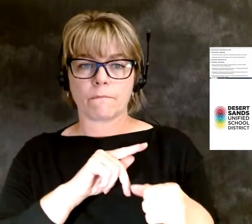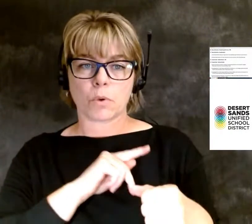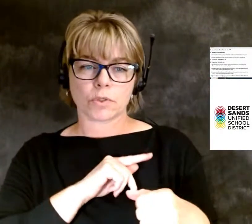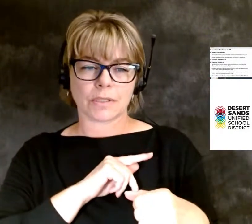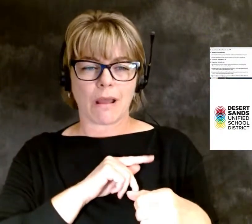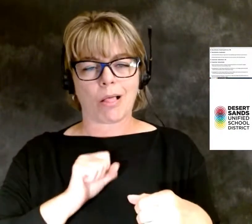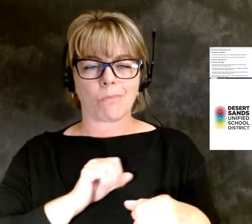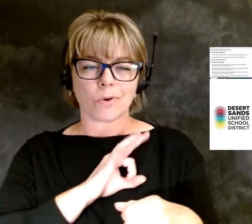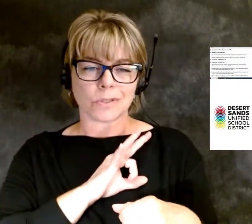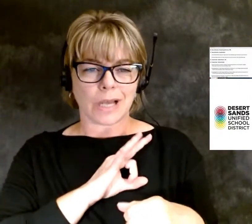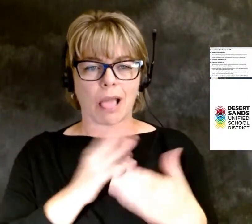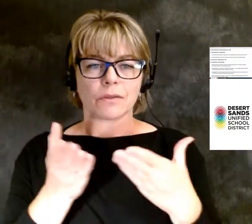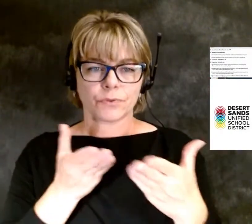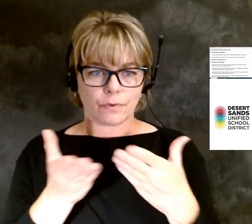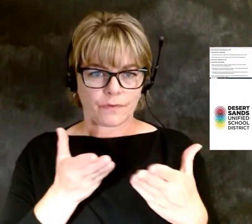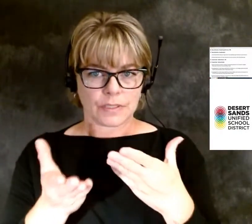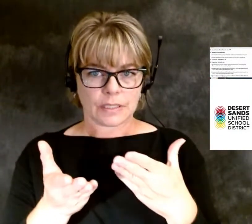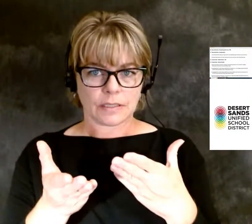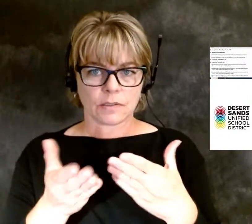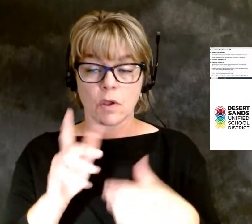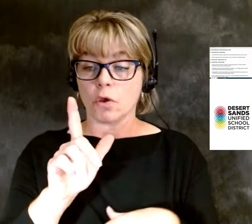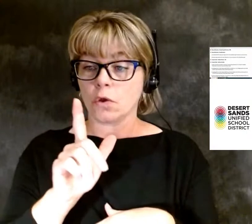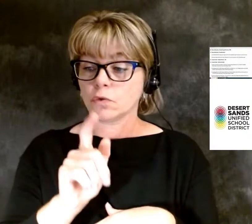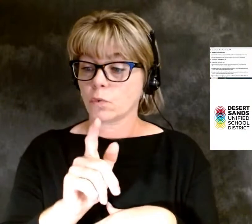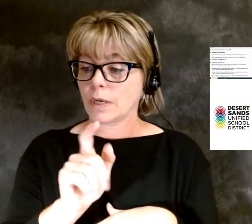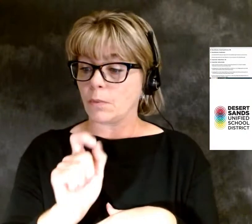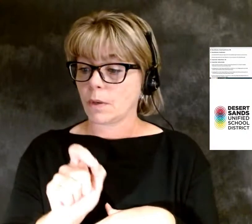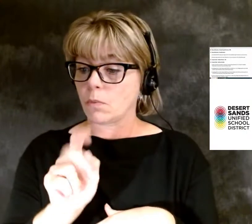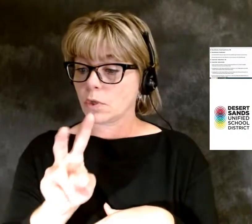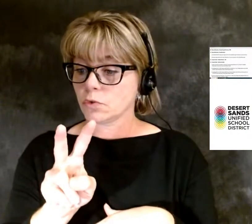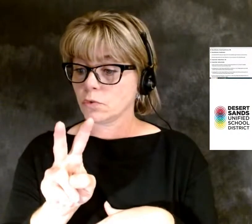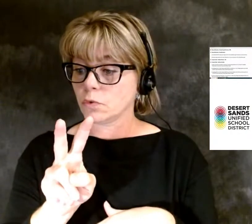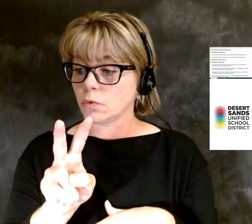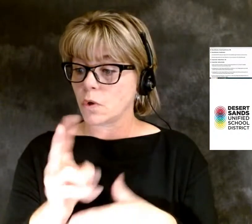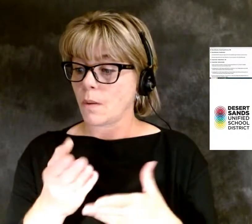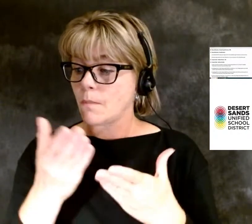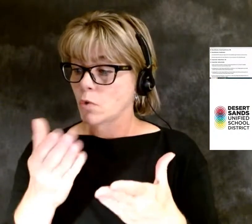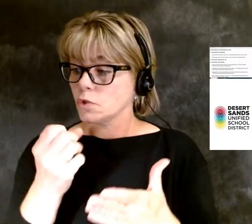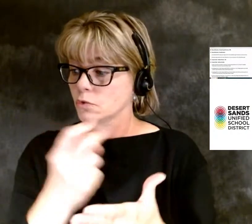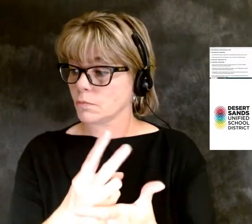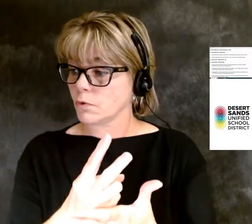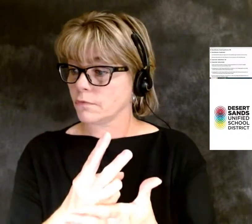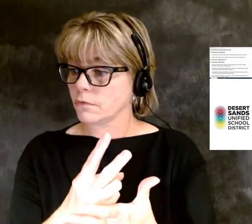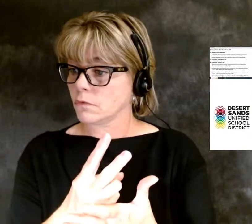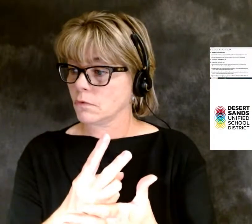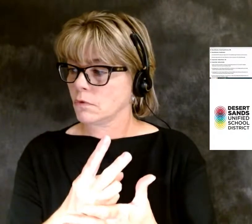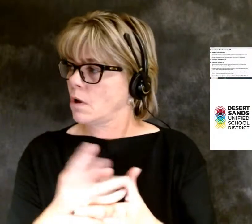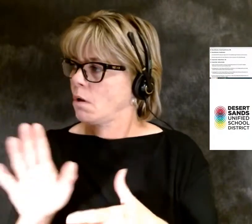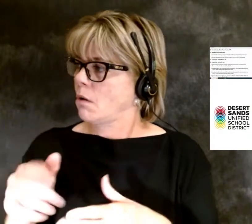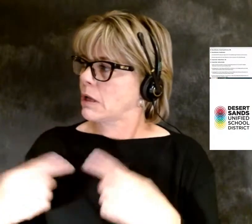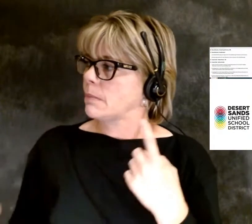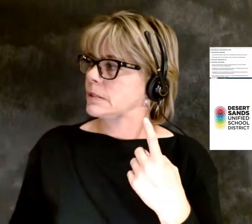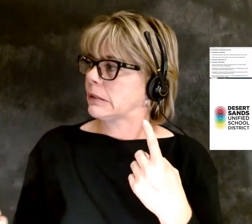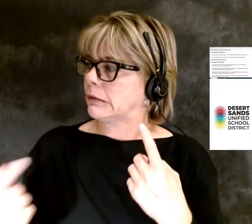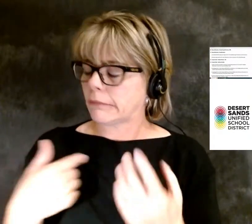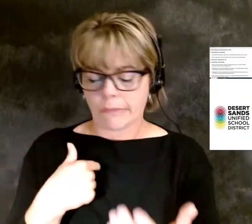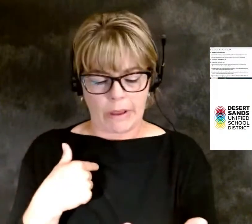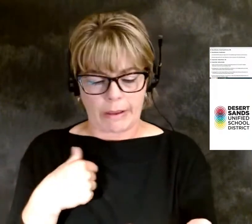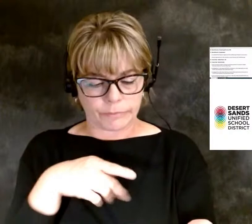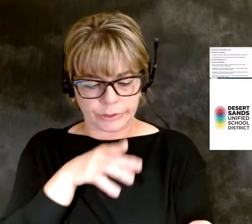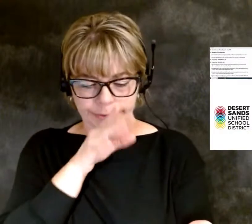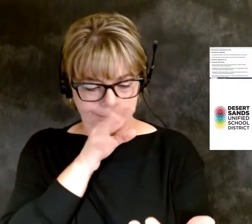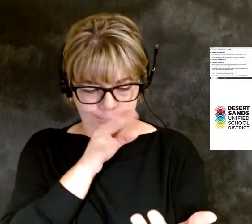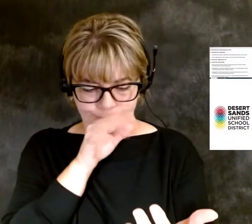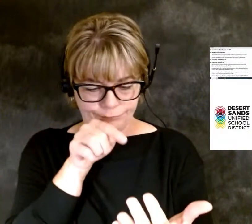item 21.2? Oh, sorry. Oh, I did. Other way around. Oh, I'm just reading this. So I just,